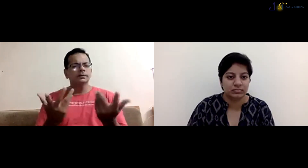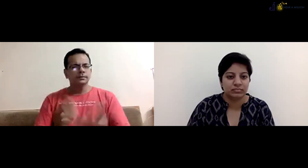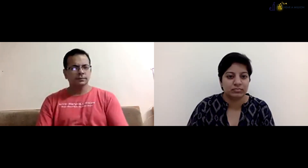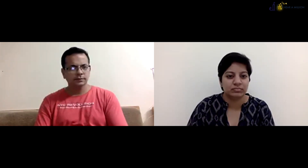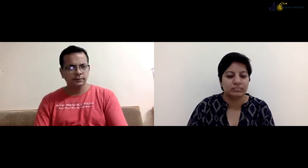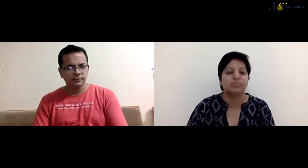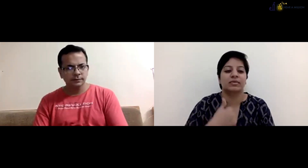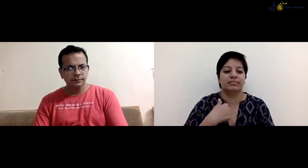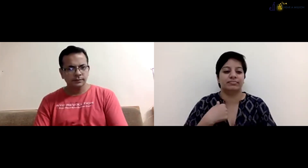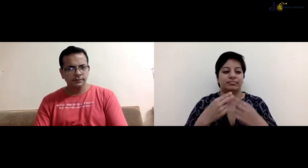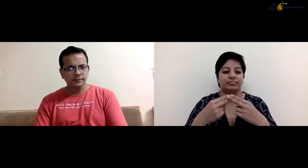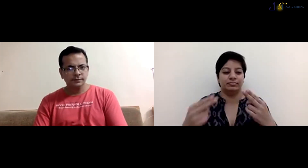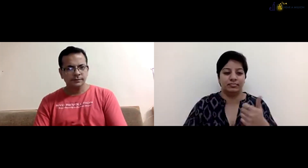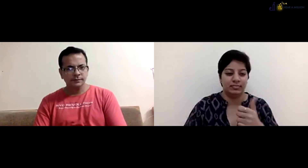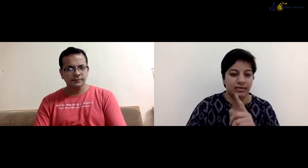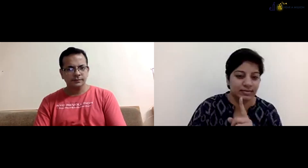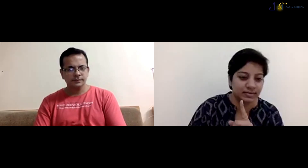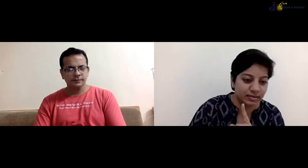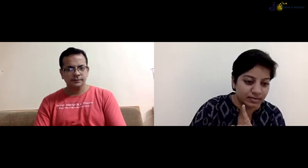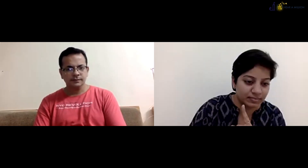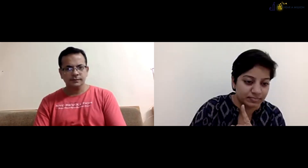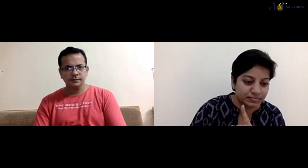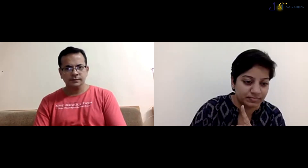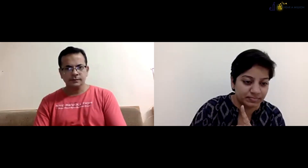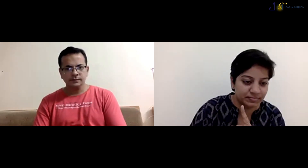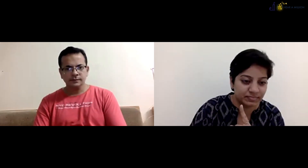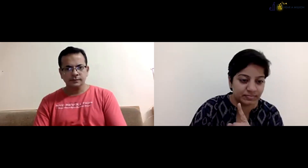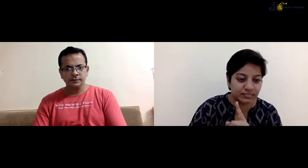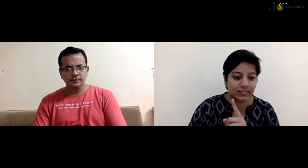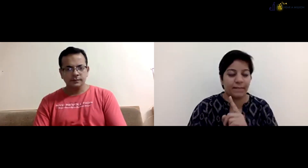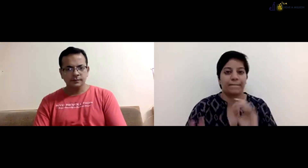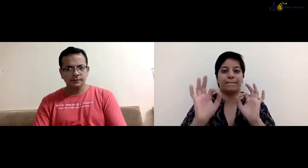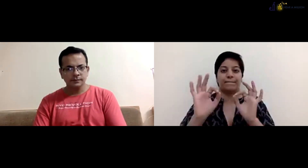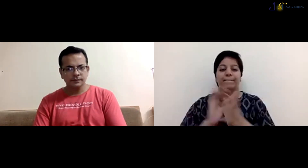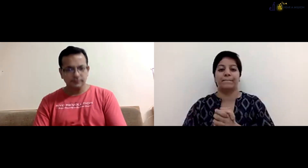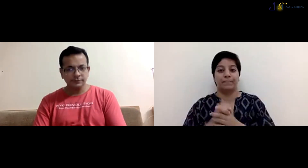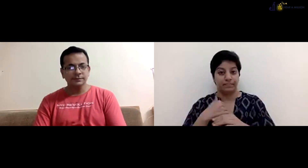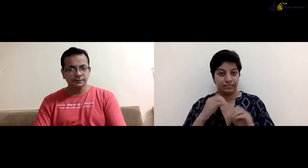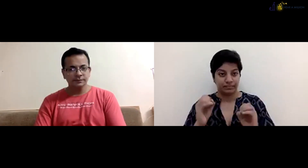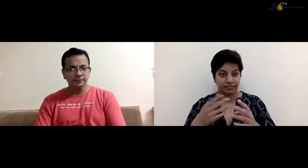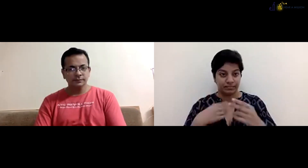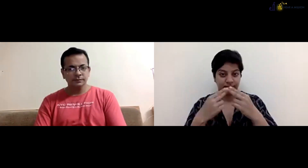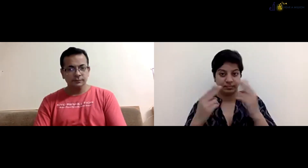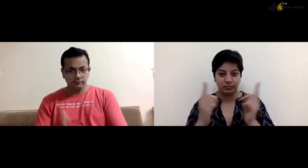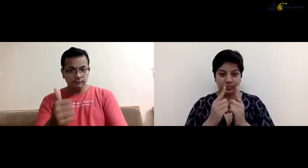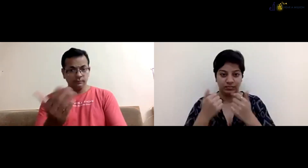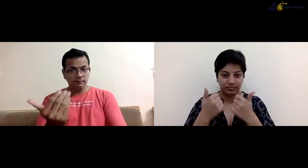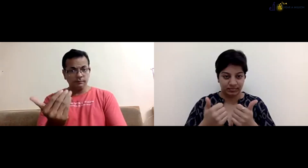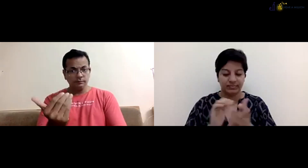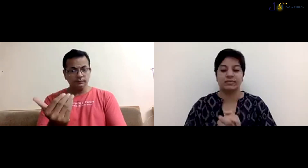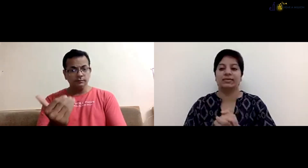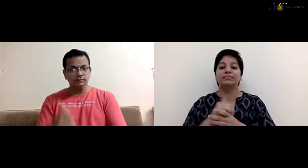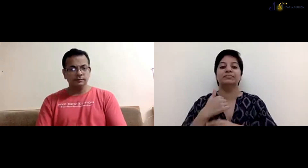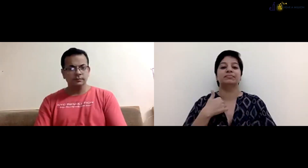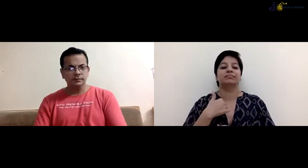also. So how you came across with this disability, Usher syndrome? Can I